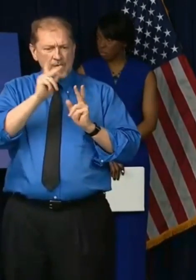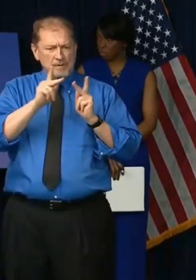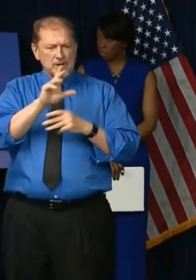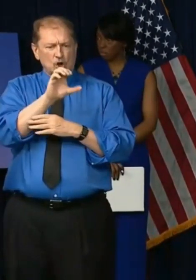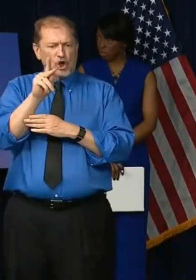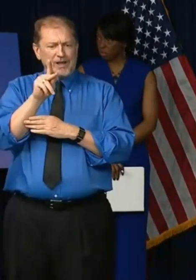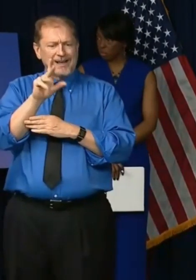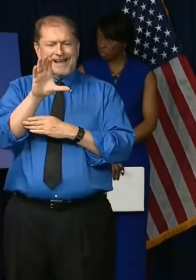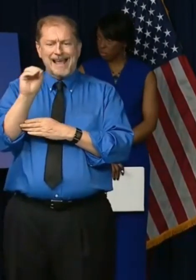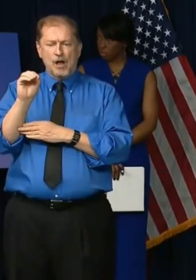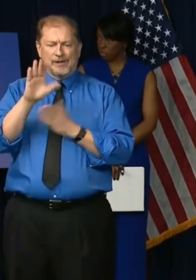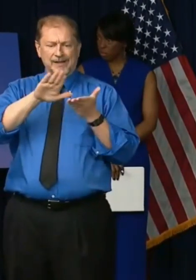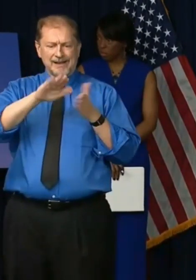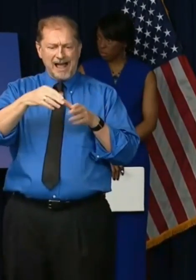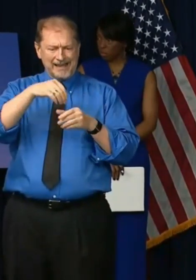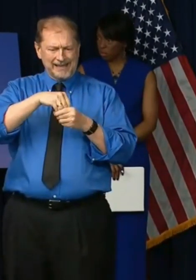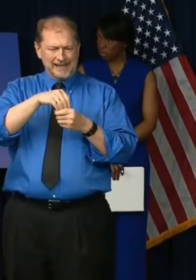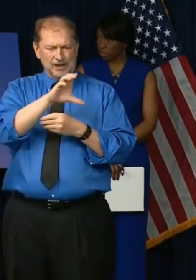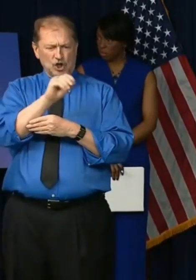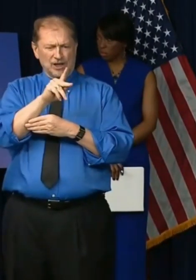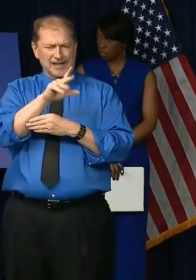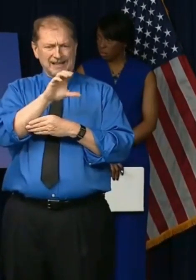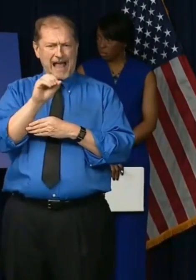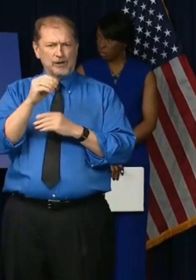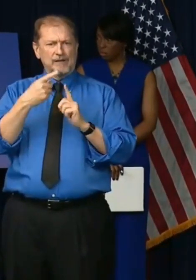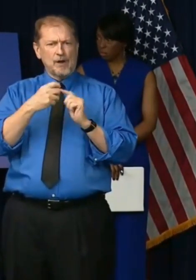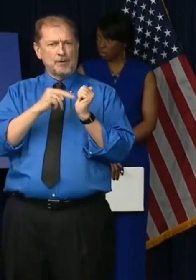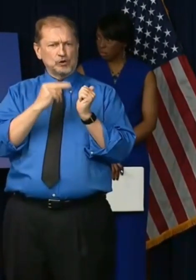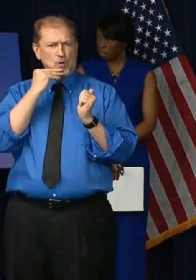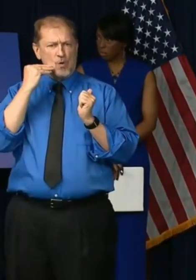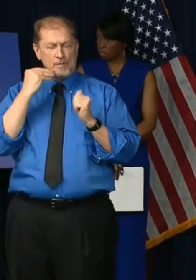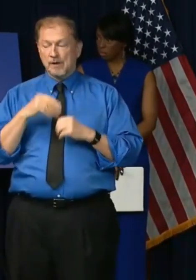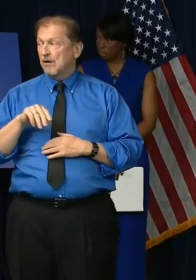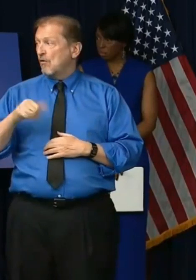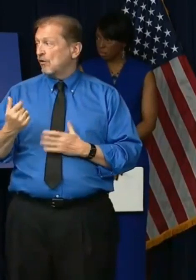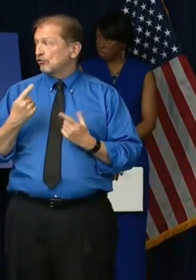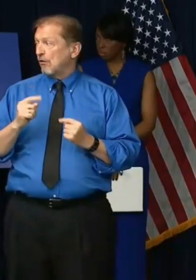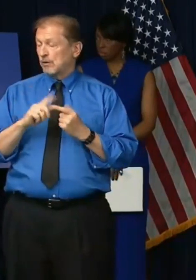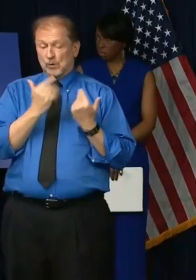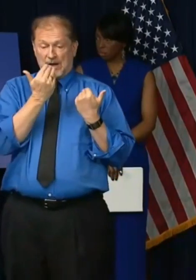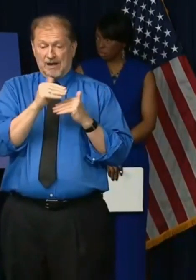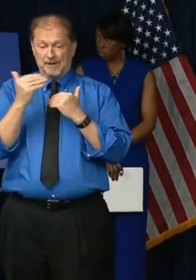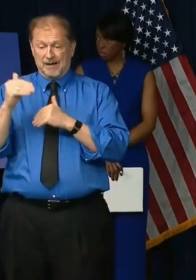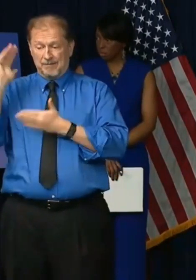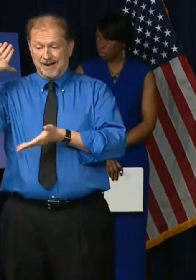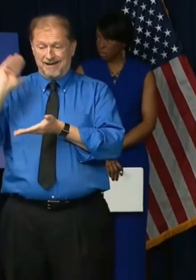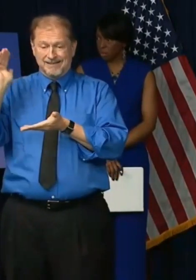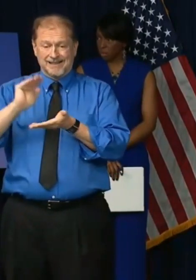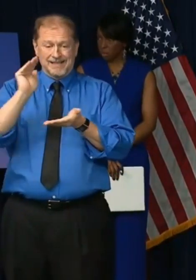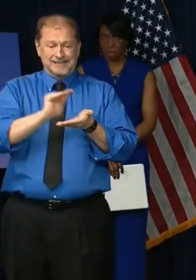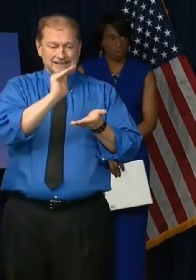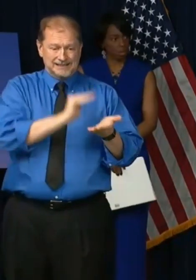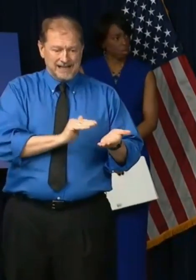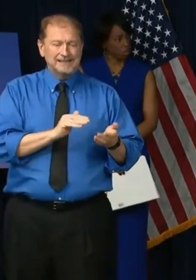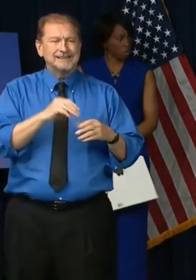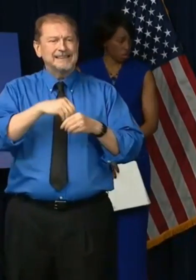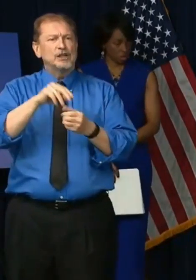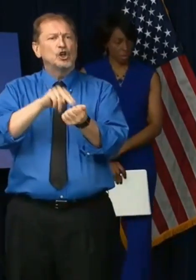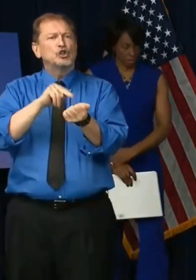County every day. Are we seeing an uptick? Are there any other precautions in place to try to limit the number of cases and deaths in the state's nursing